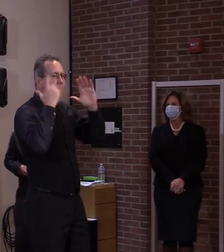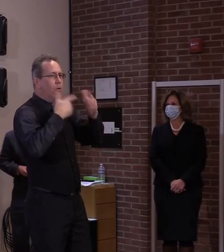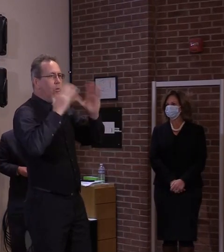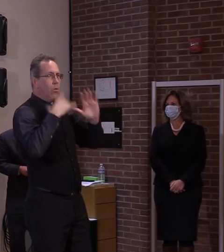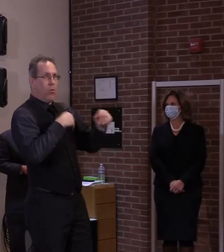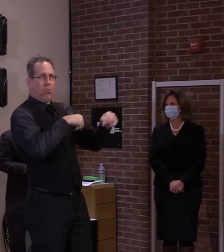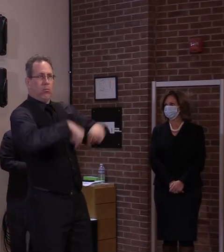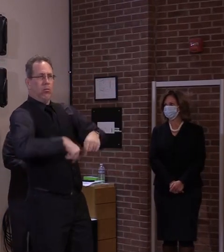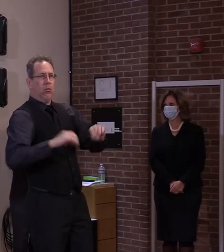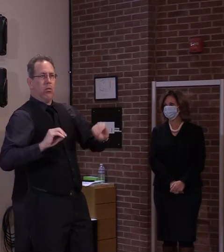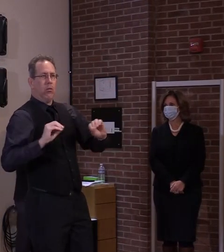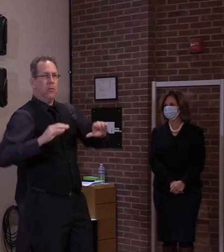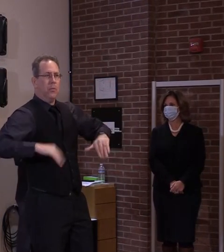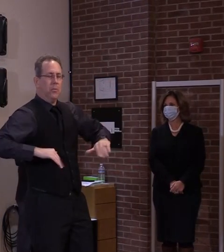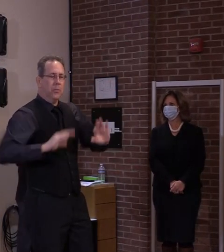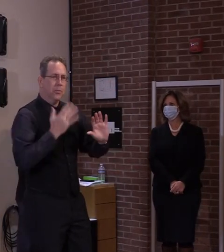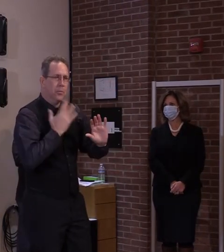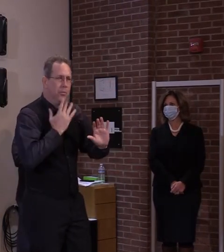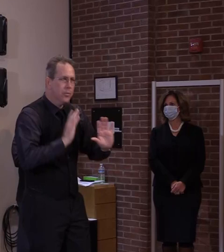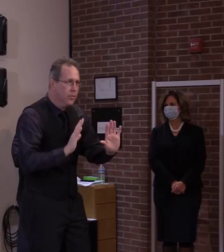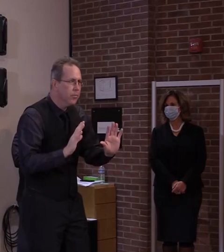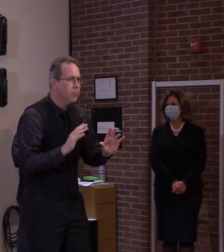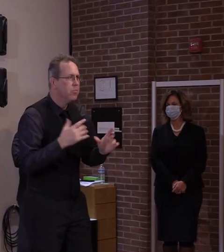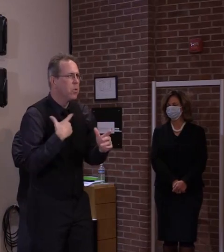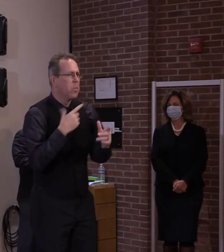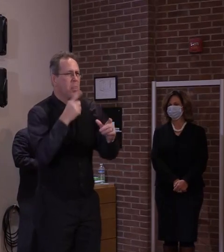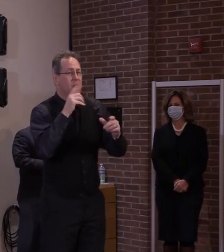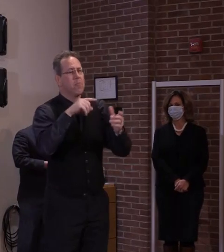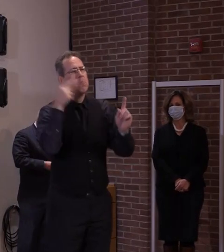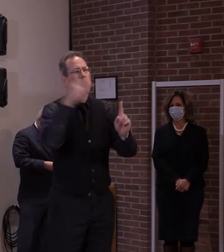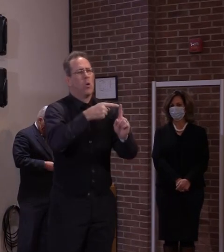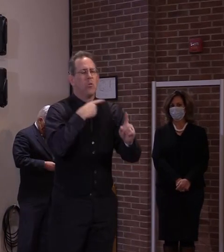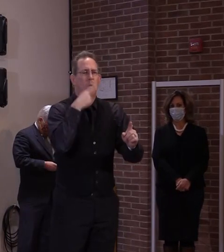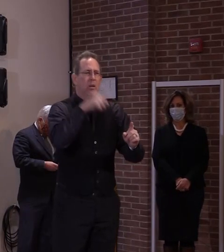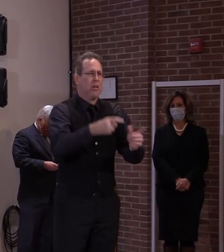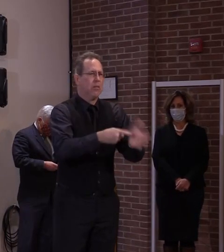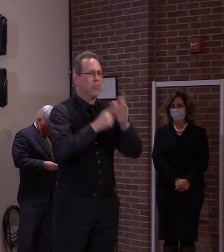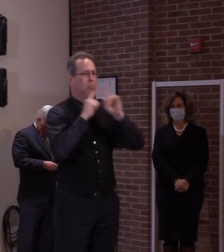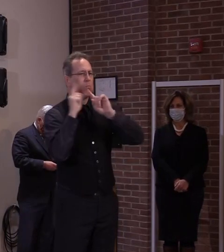again, I don't see the need for this, but I get your point.